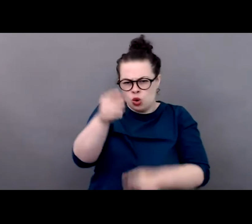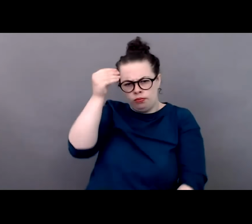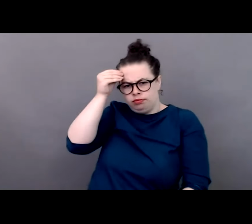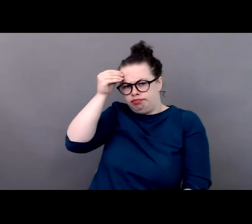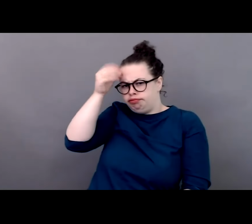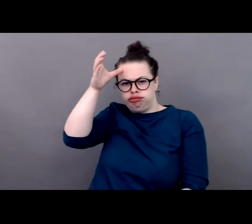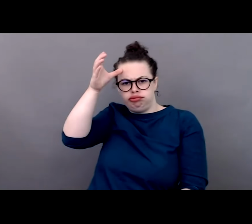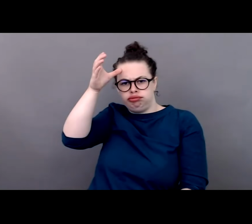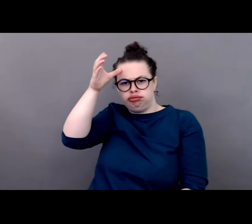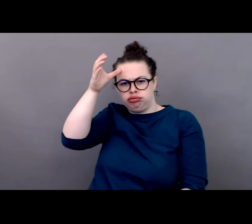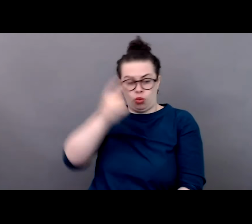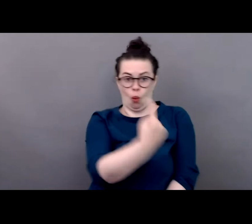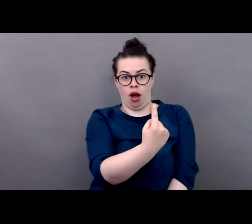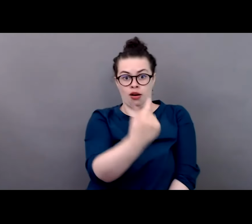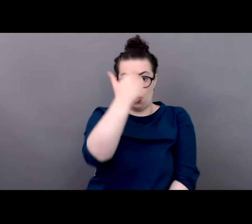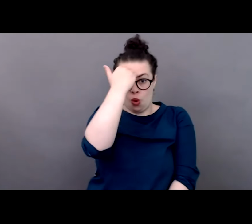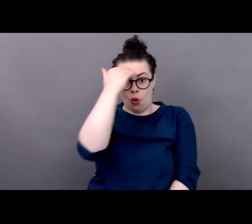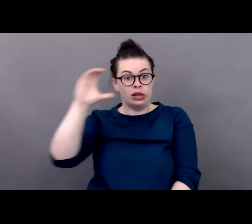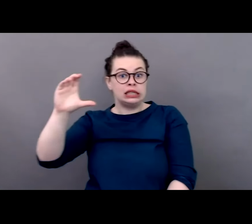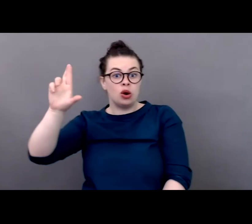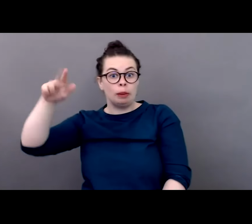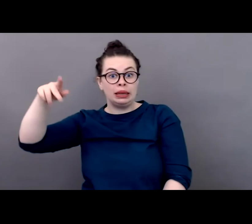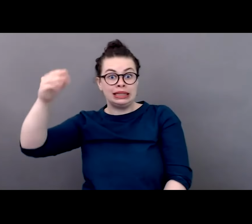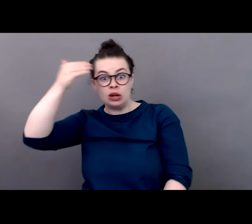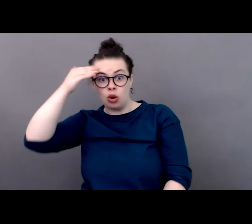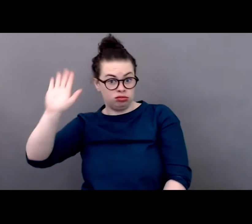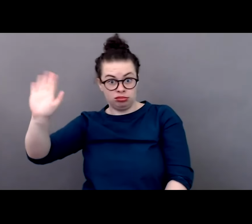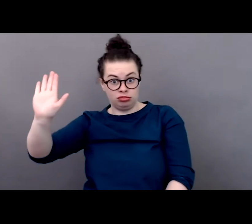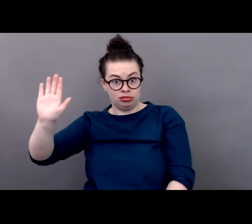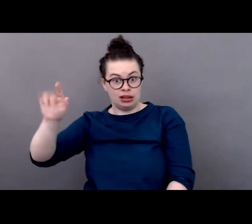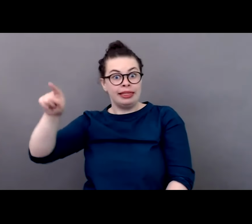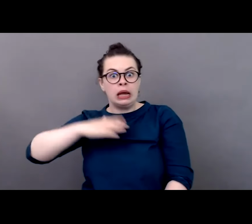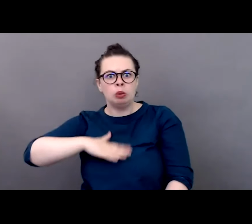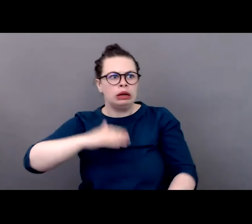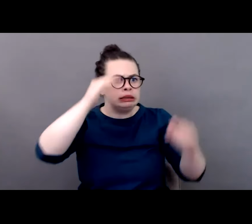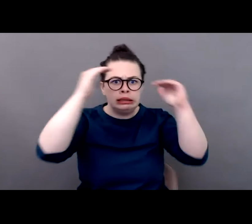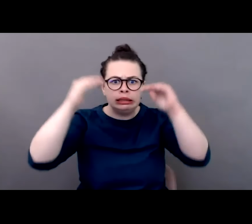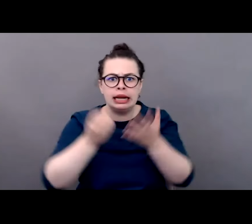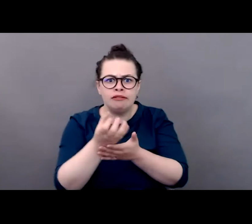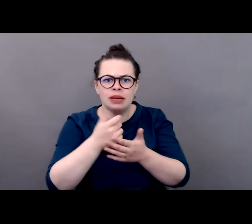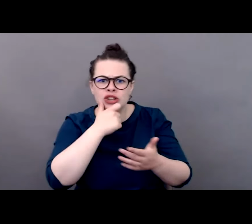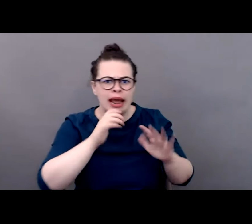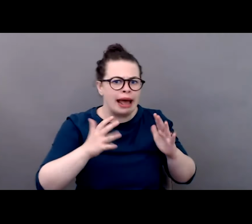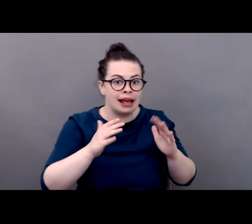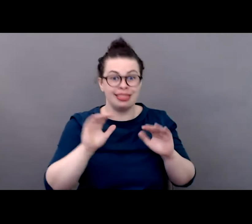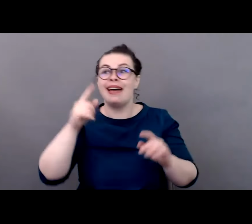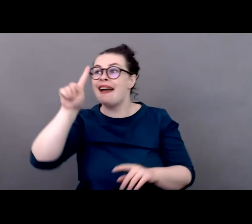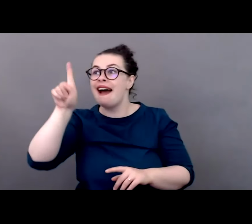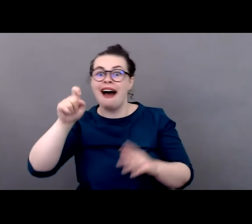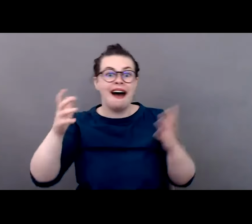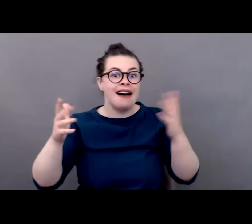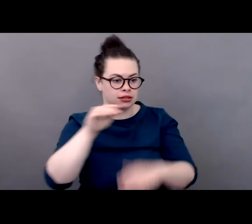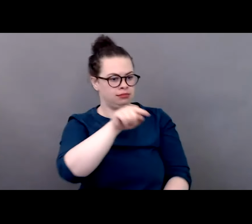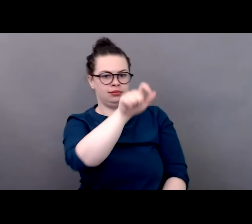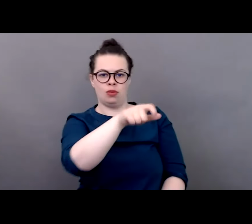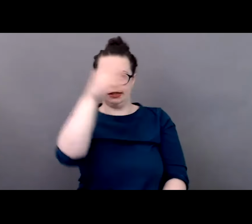things only you know, not even the CRPD committee members. They are often looking for information about how a certain